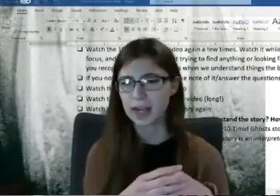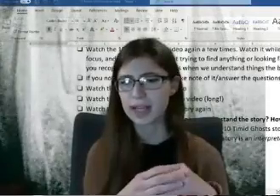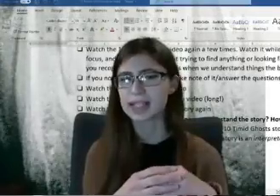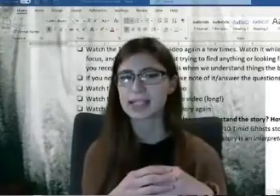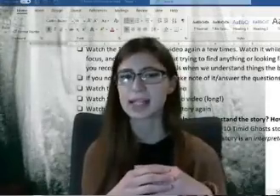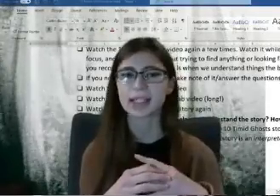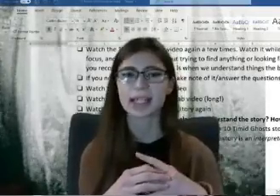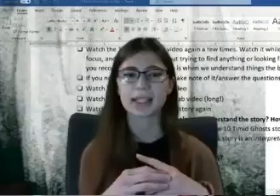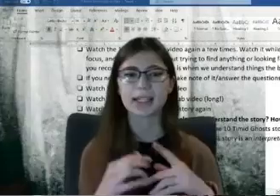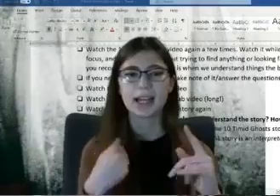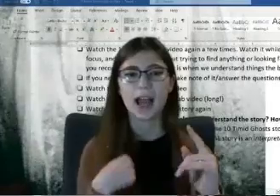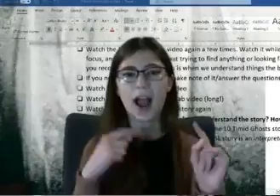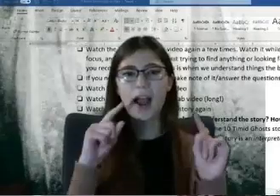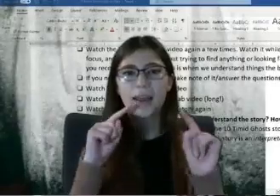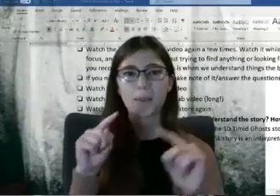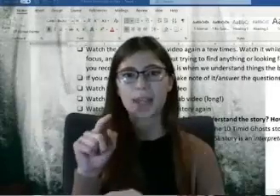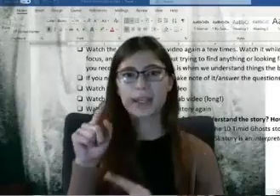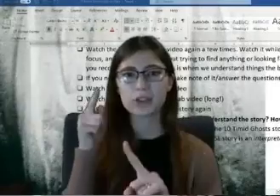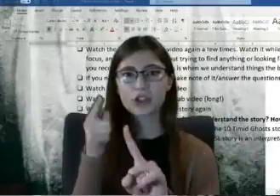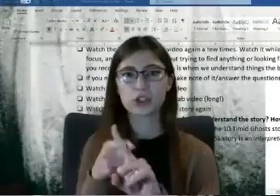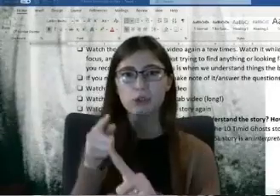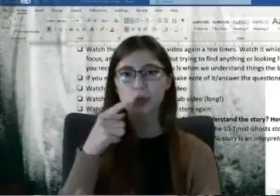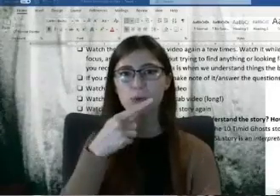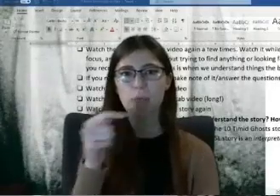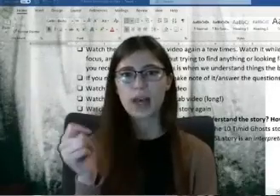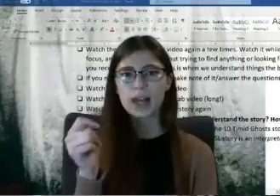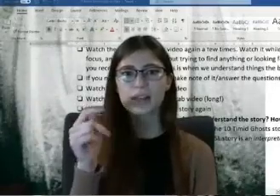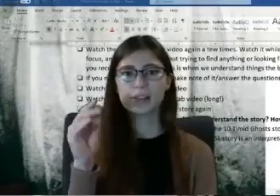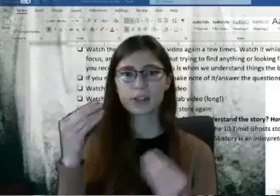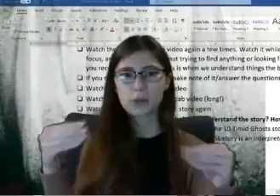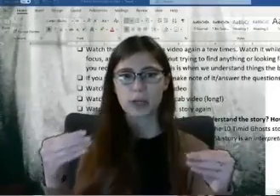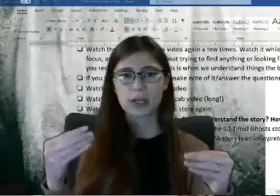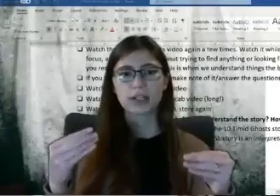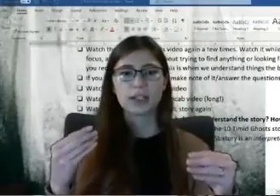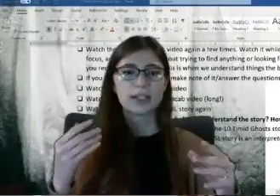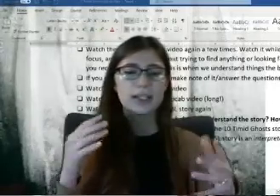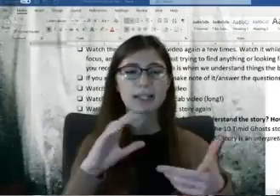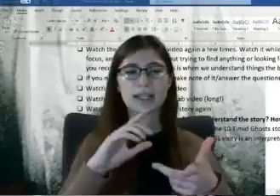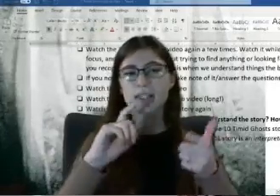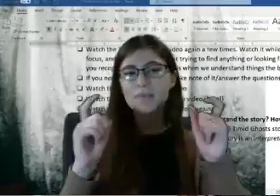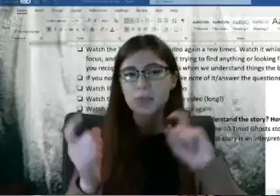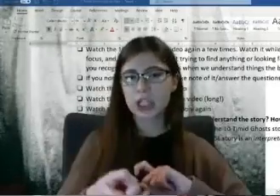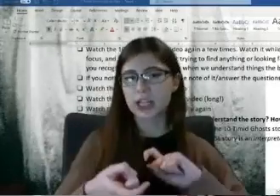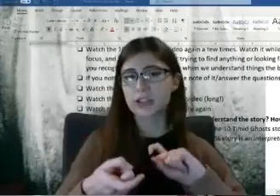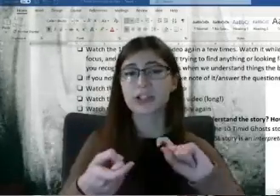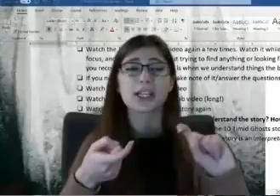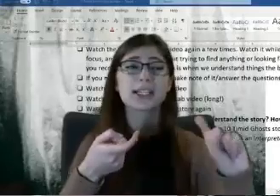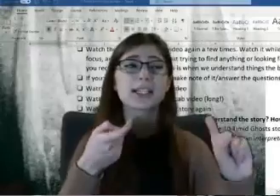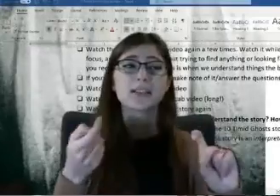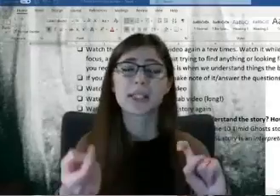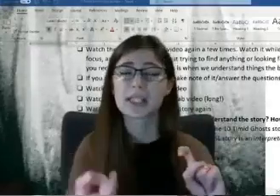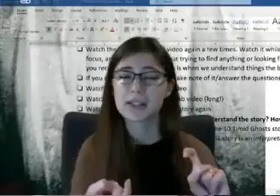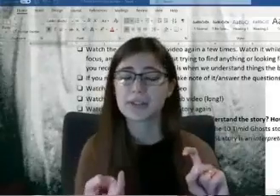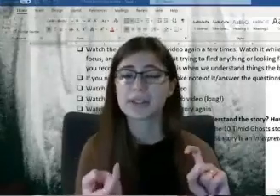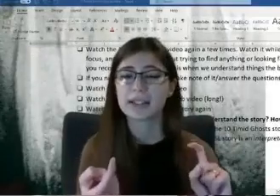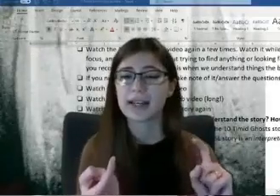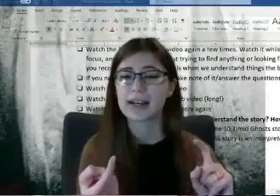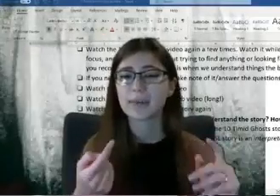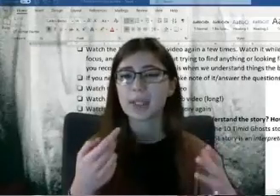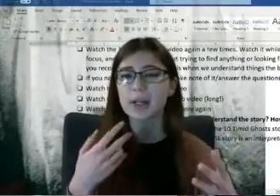It's not like I went to the store. It's changed. It's a little bit different than that. You're kind